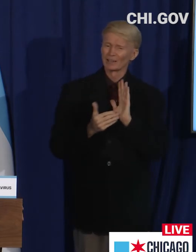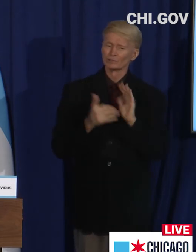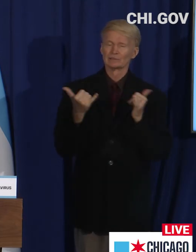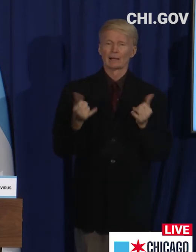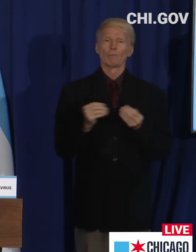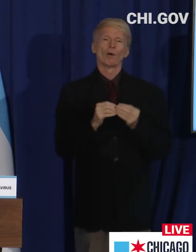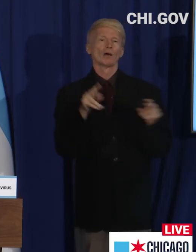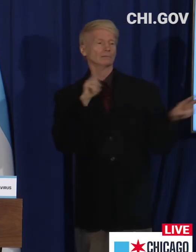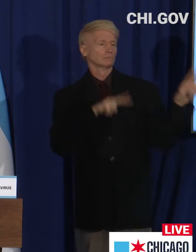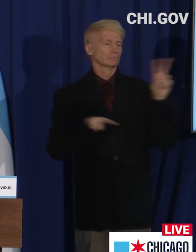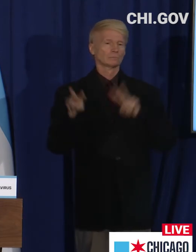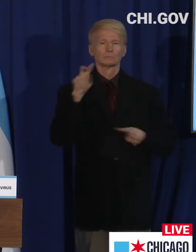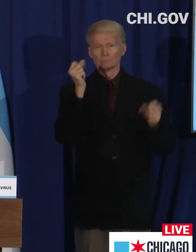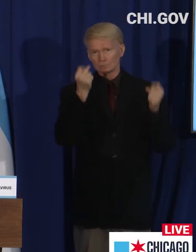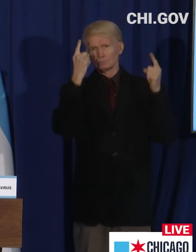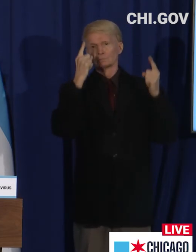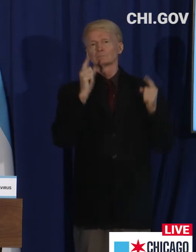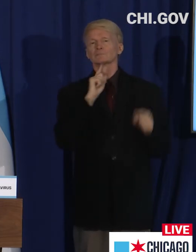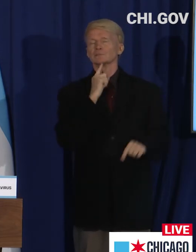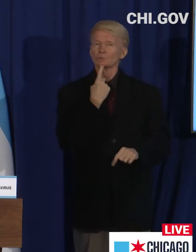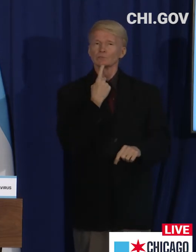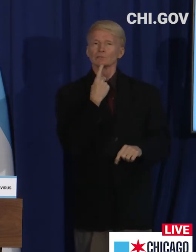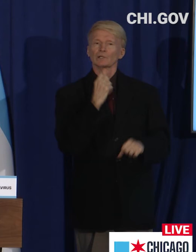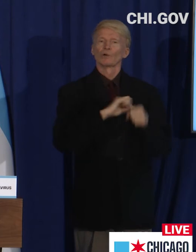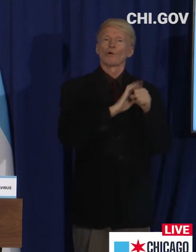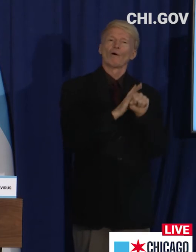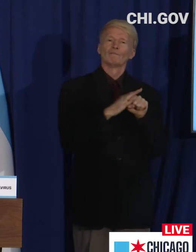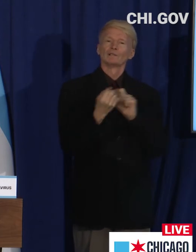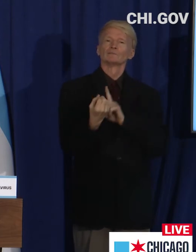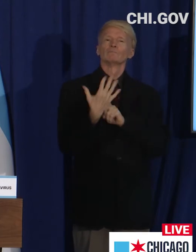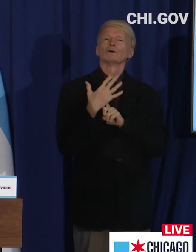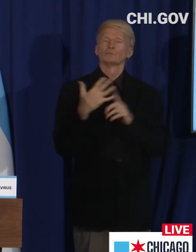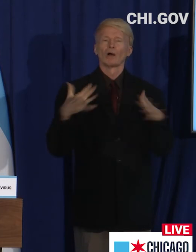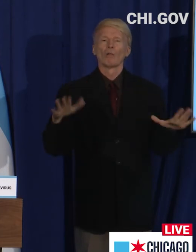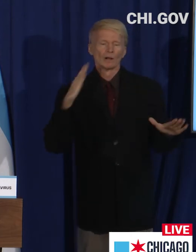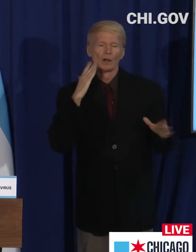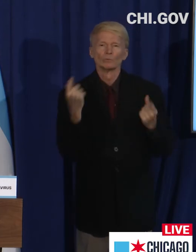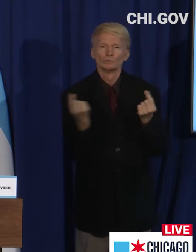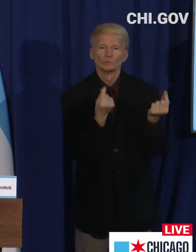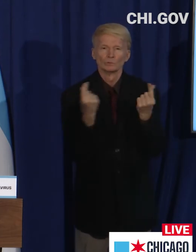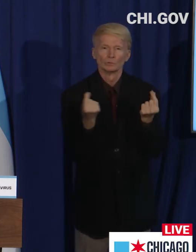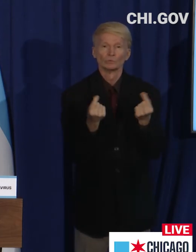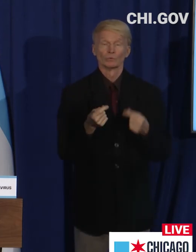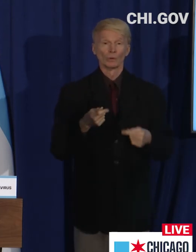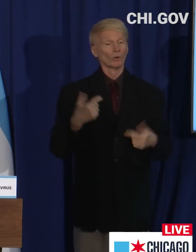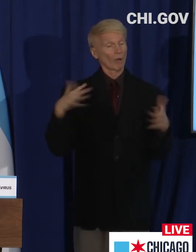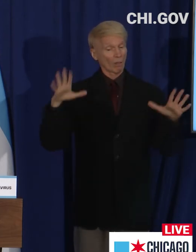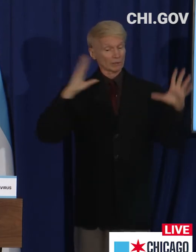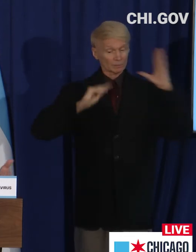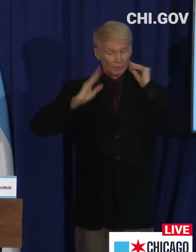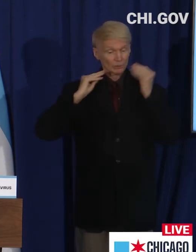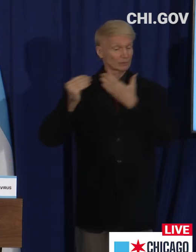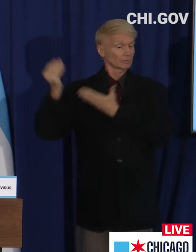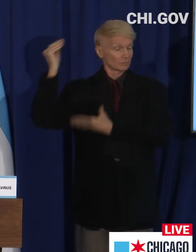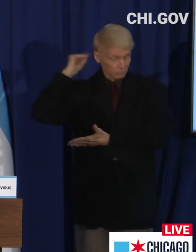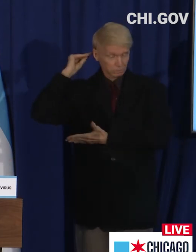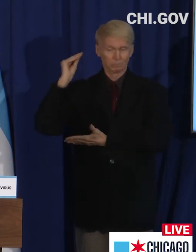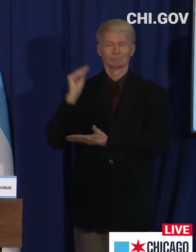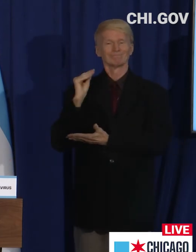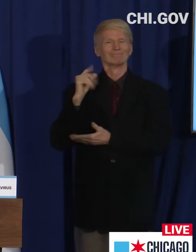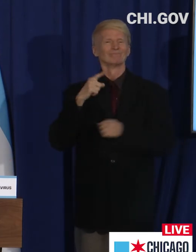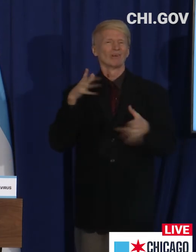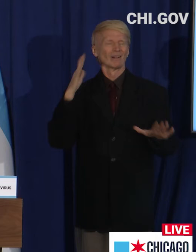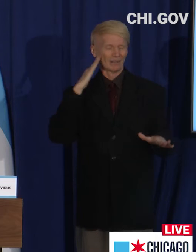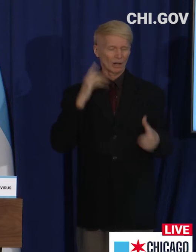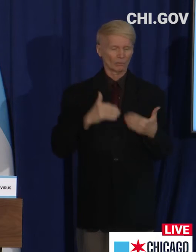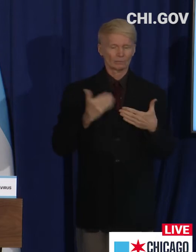care of critically ill COVID patients. And when you have a lot of experience in terms of taking care of a particular disease, you learn what makes the